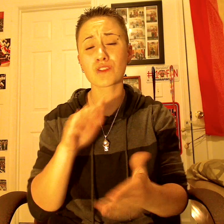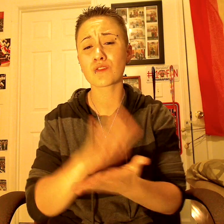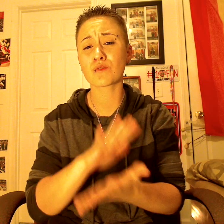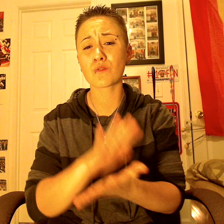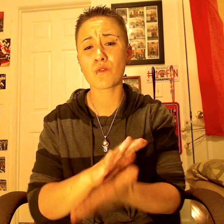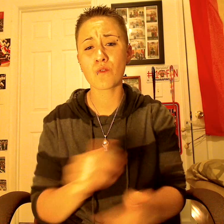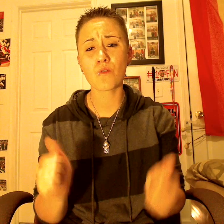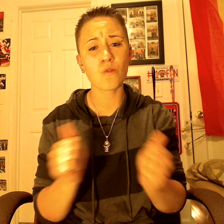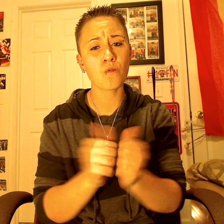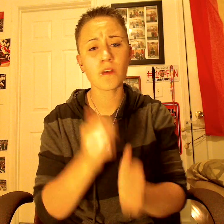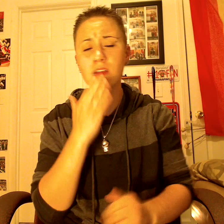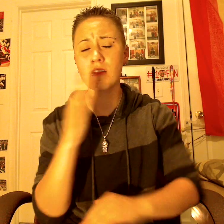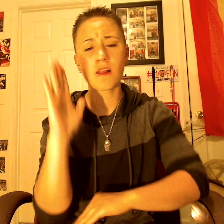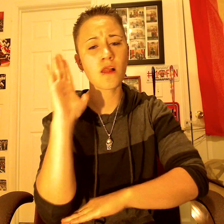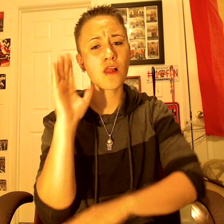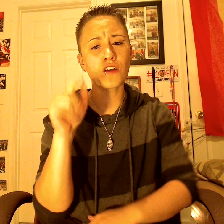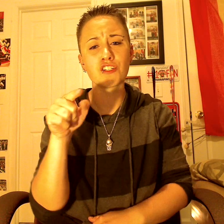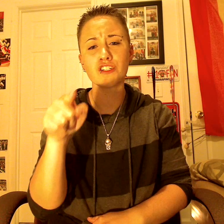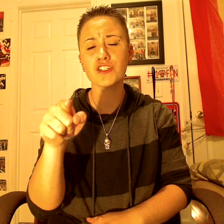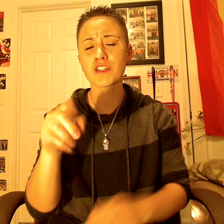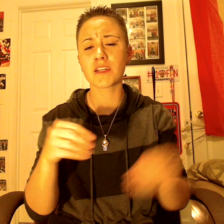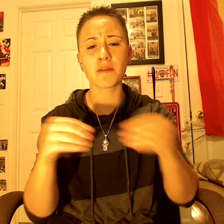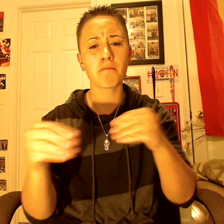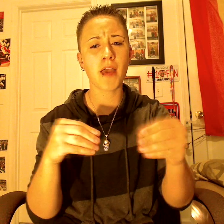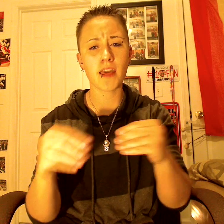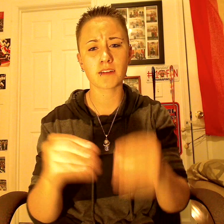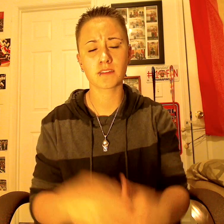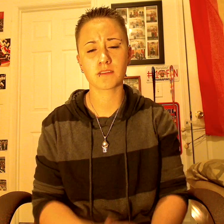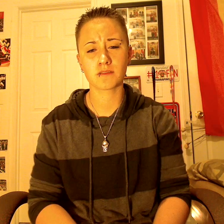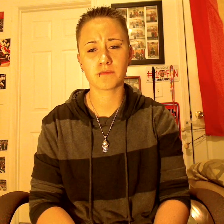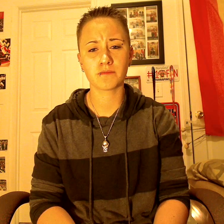walks to school with a lunch she packed.